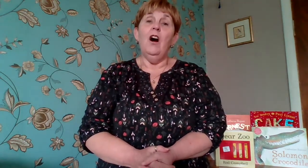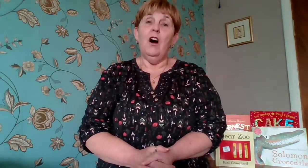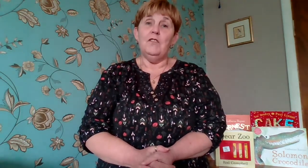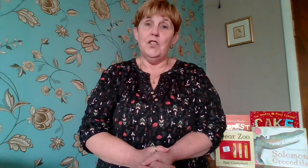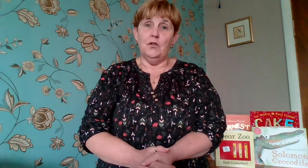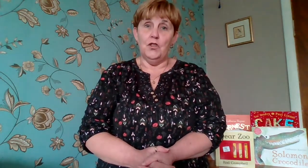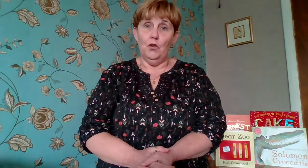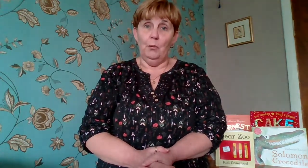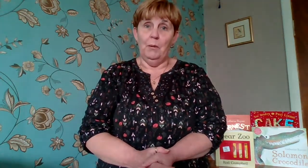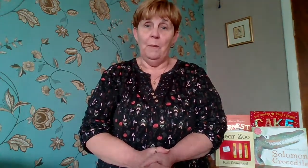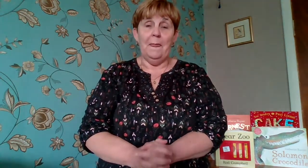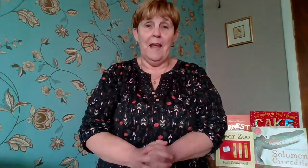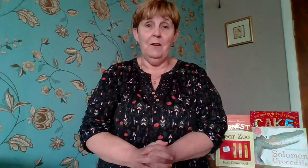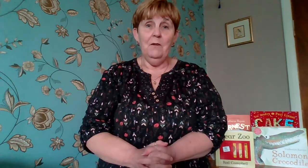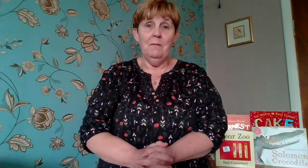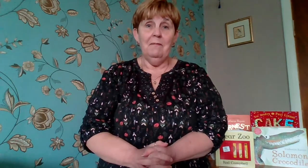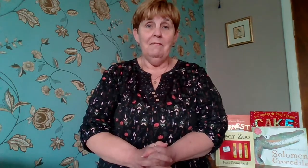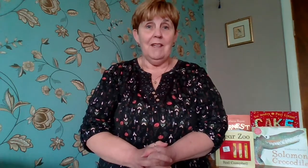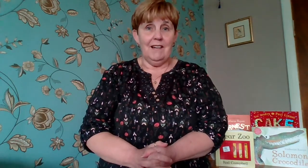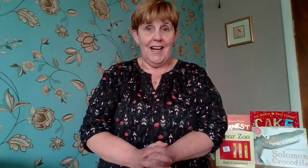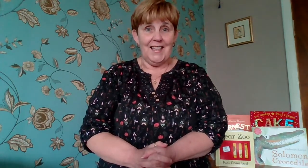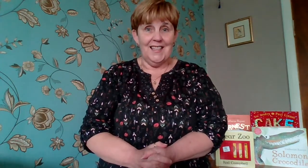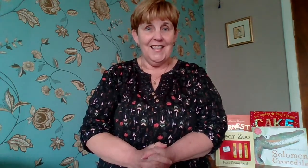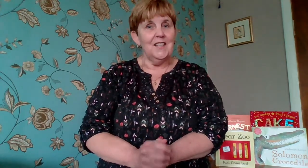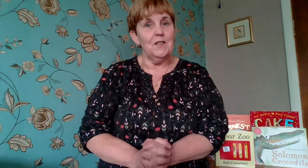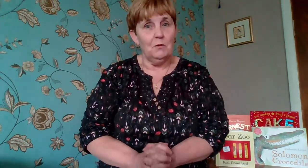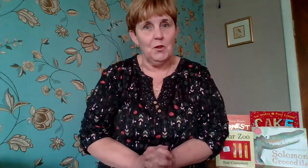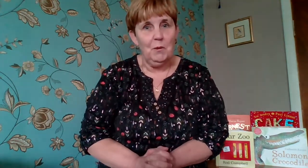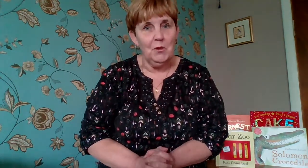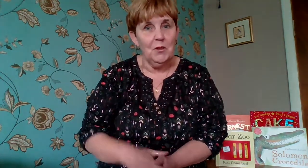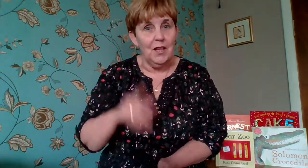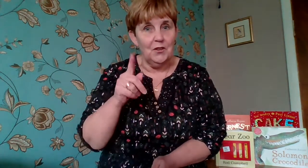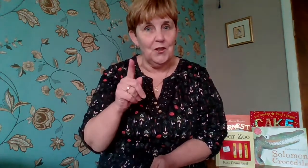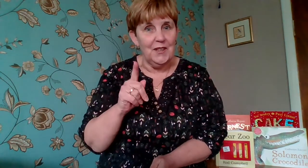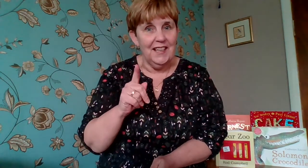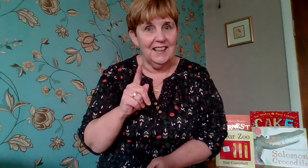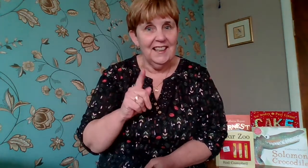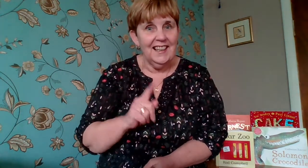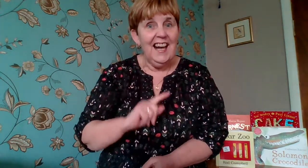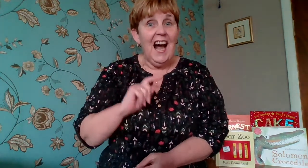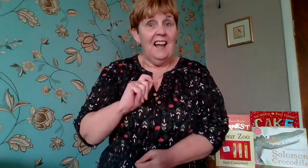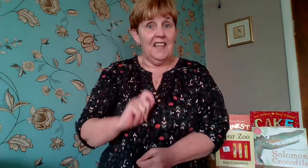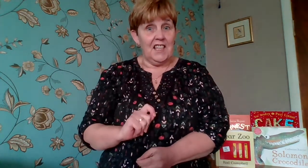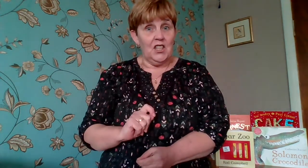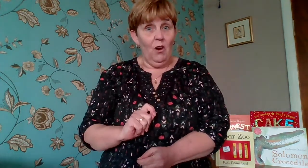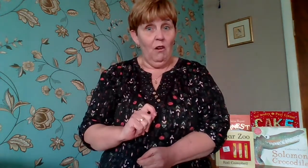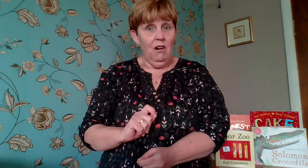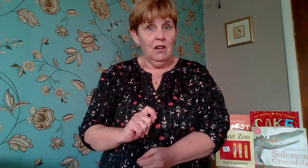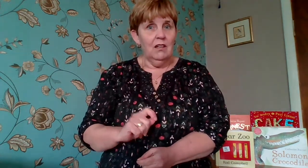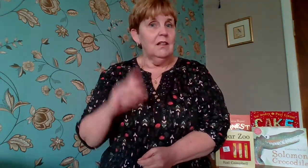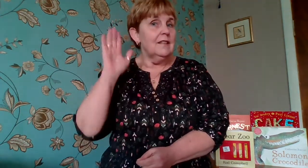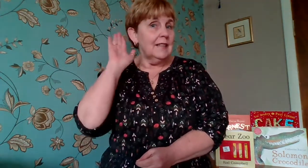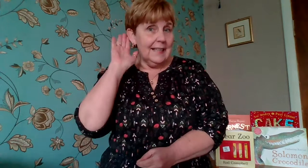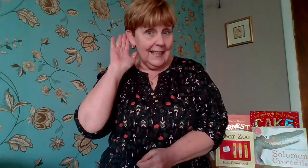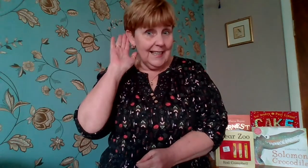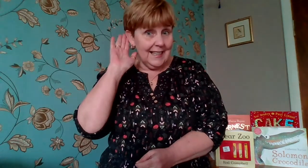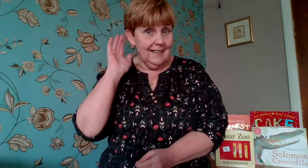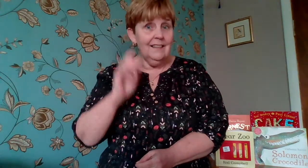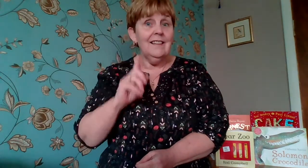of stone soup. Now, there are actions, so watch what I'm doing and you join in. There's a song, so listen